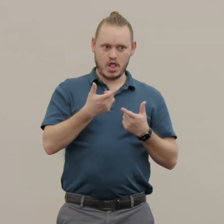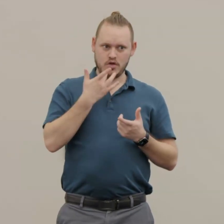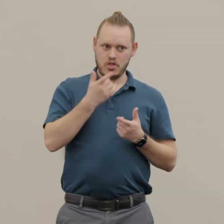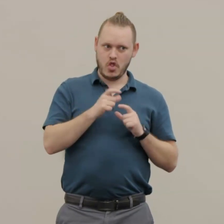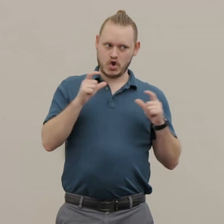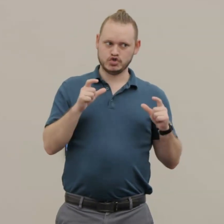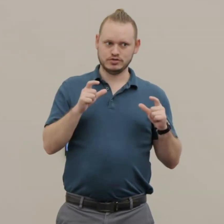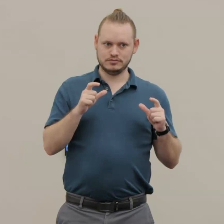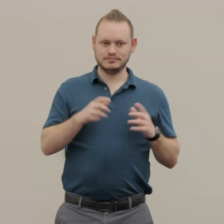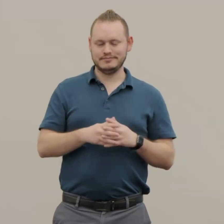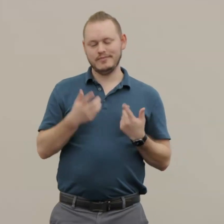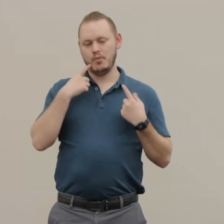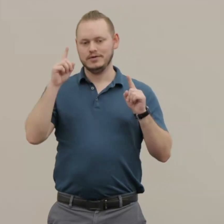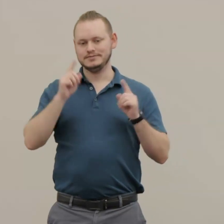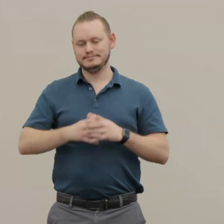it works.